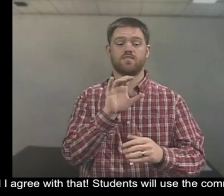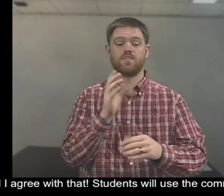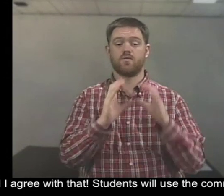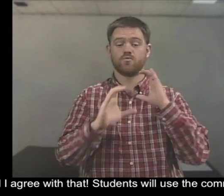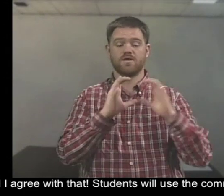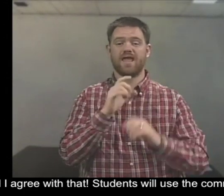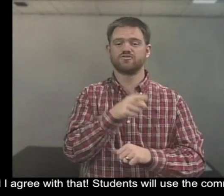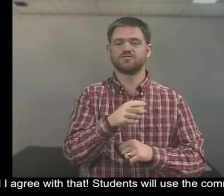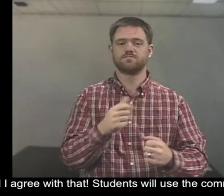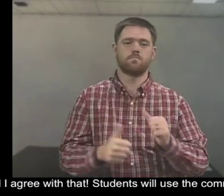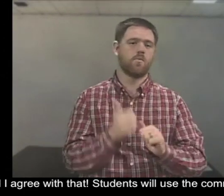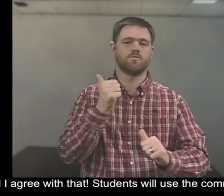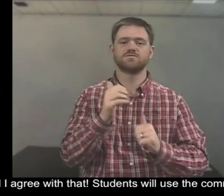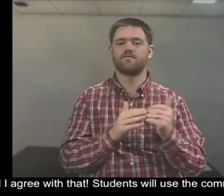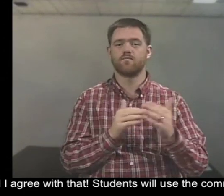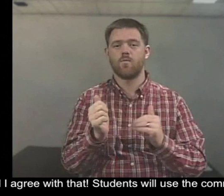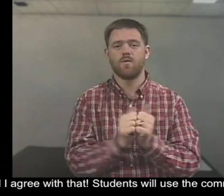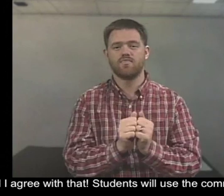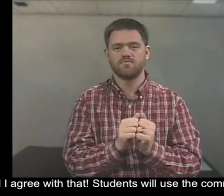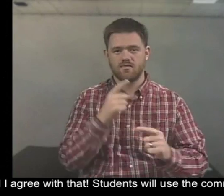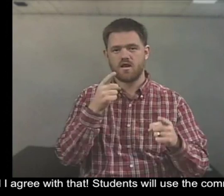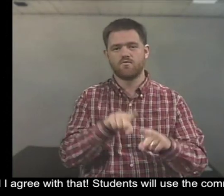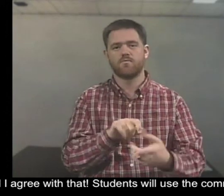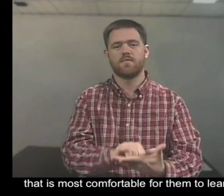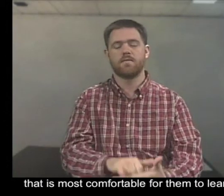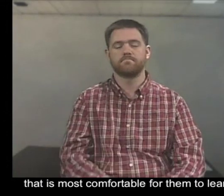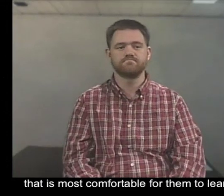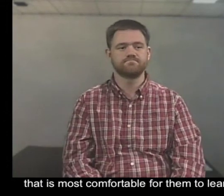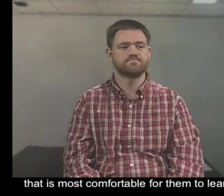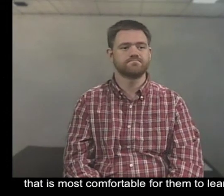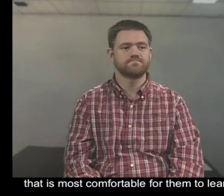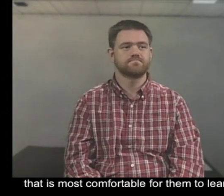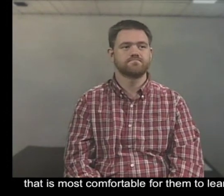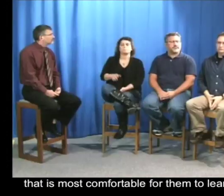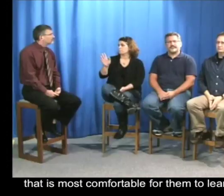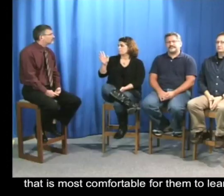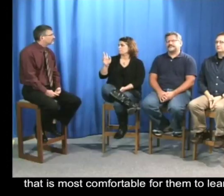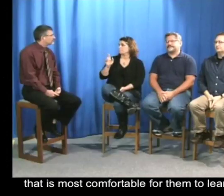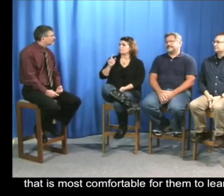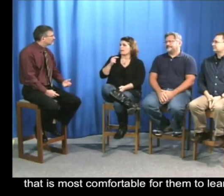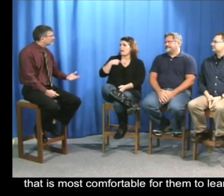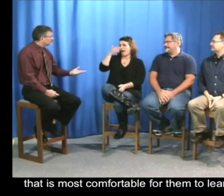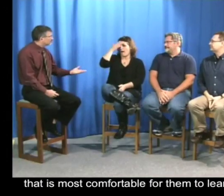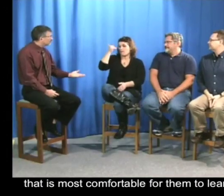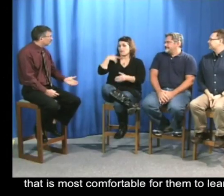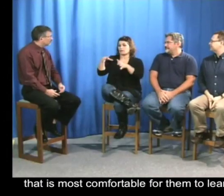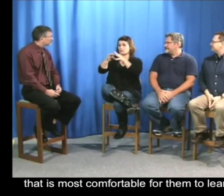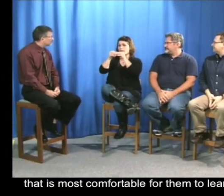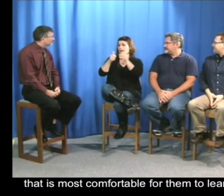Students will use the communication that is most comfortable for them to learn. Oh, can I add